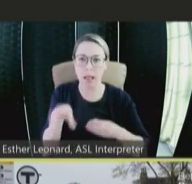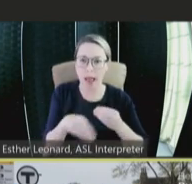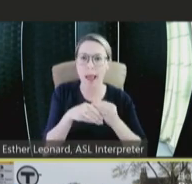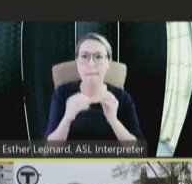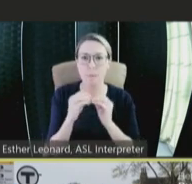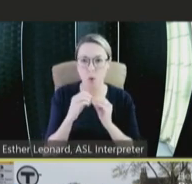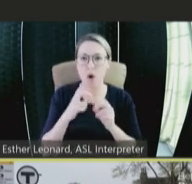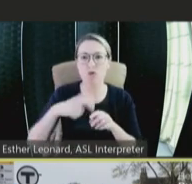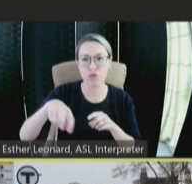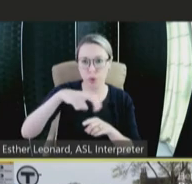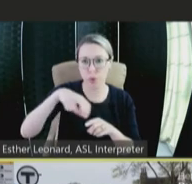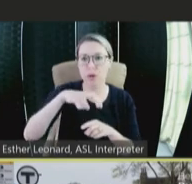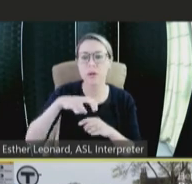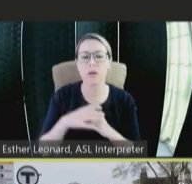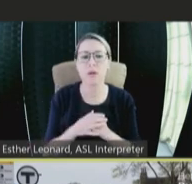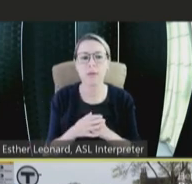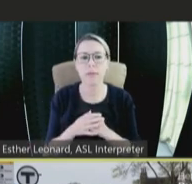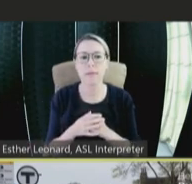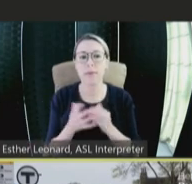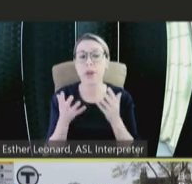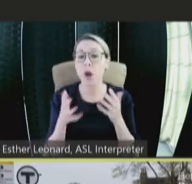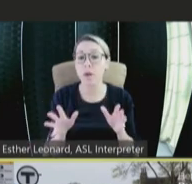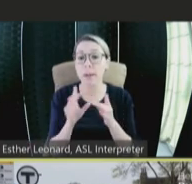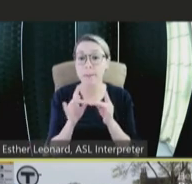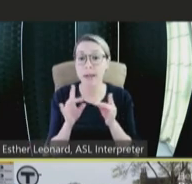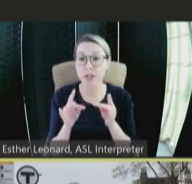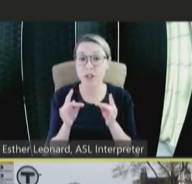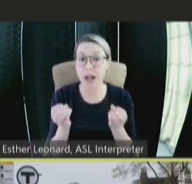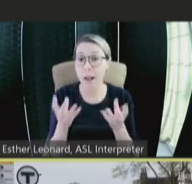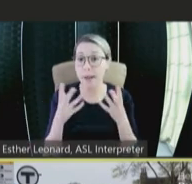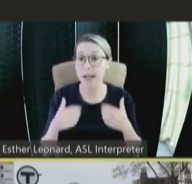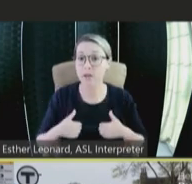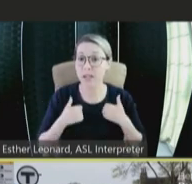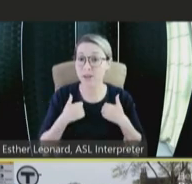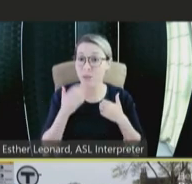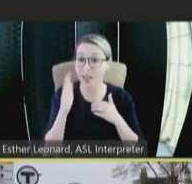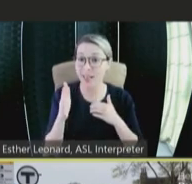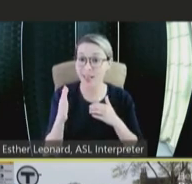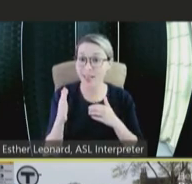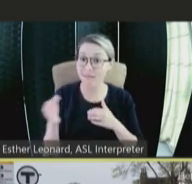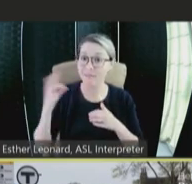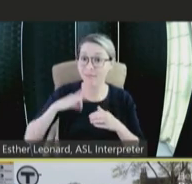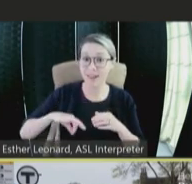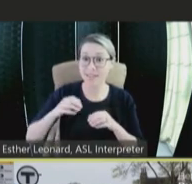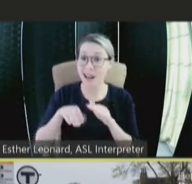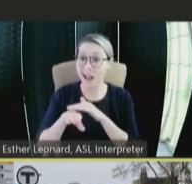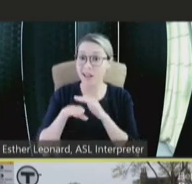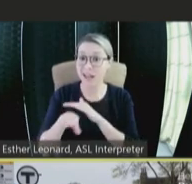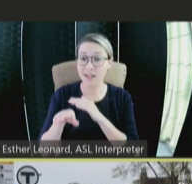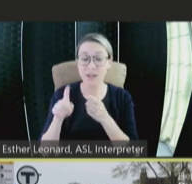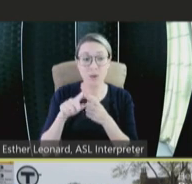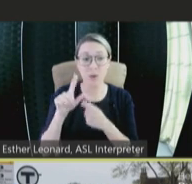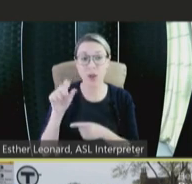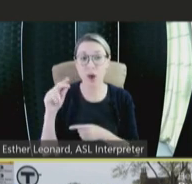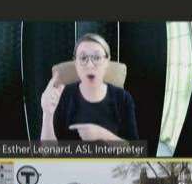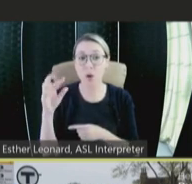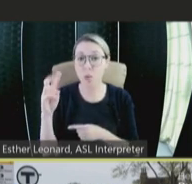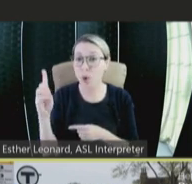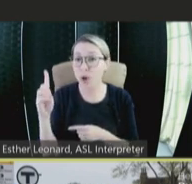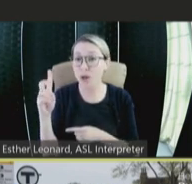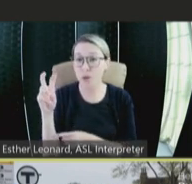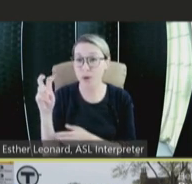I mentioned the number of residents who would gain access by high frequency service to the Longwood Medical Area, sort of in that